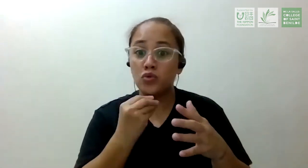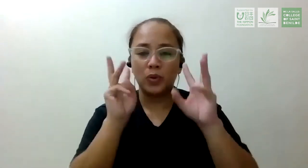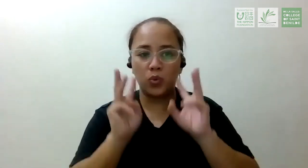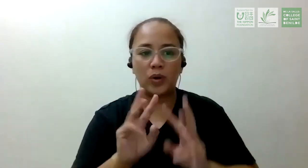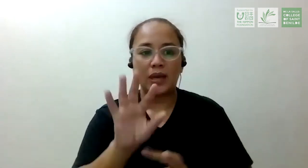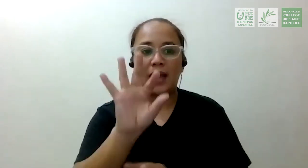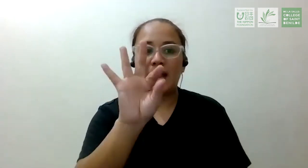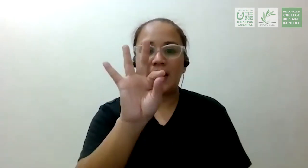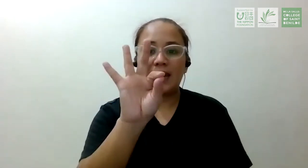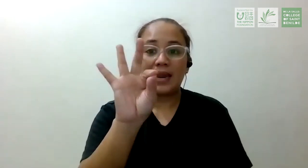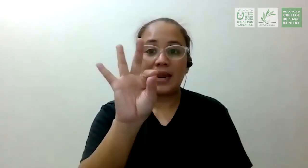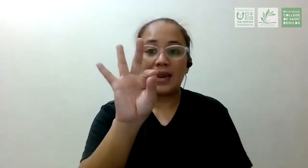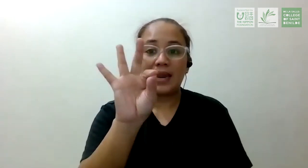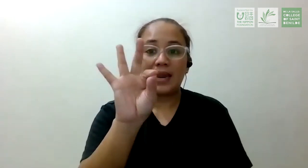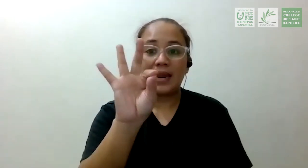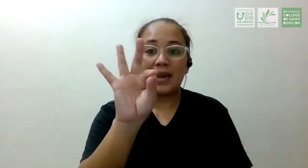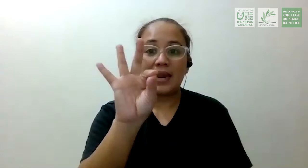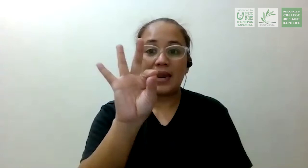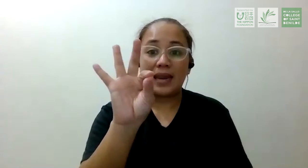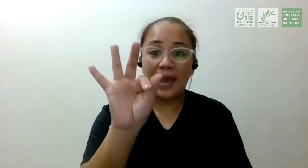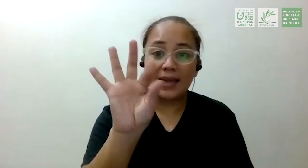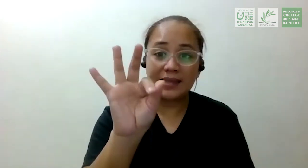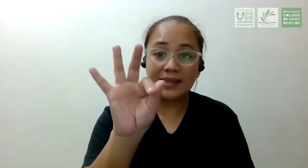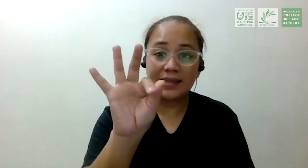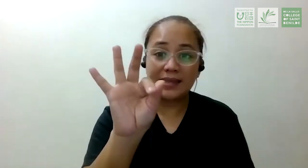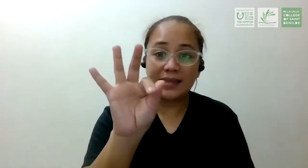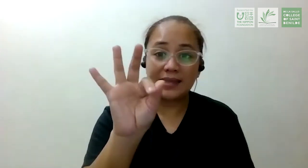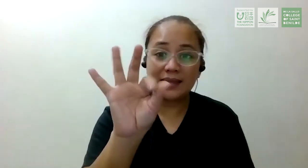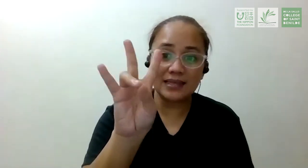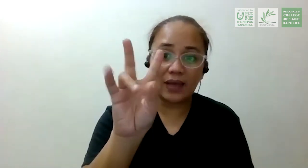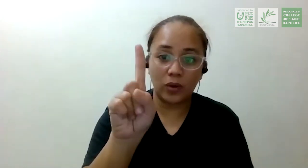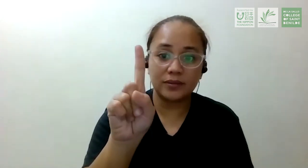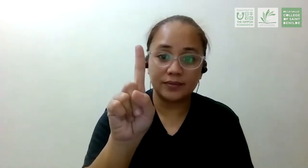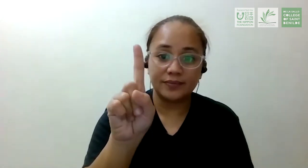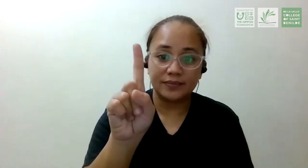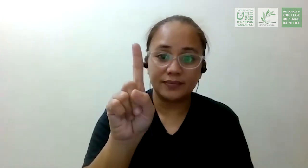Woody in 1971.